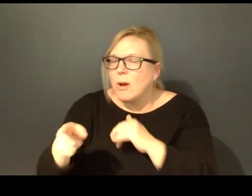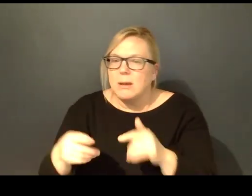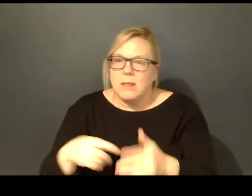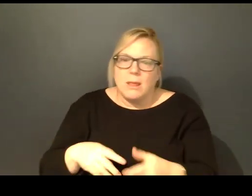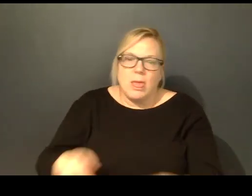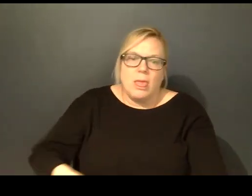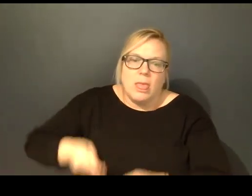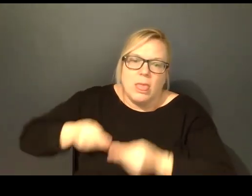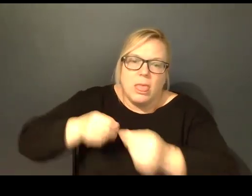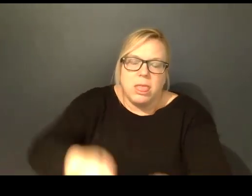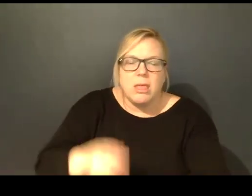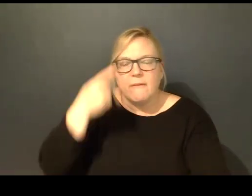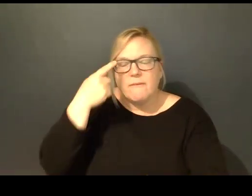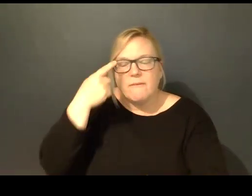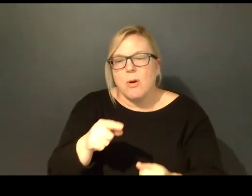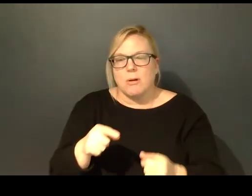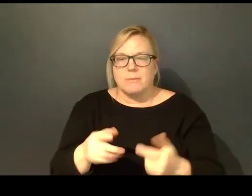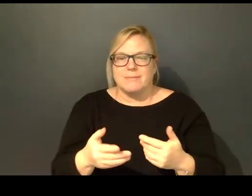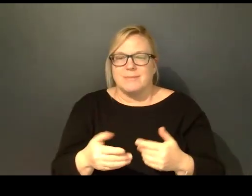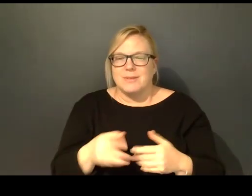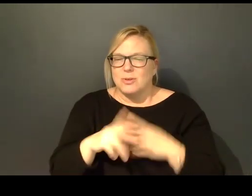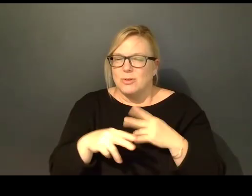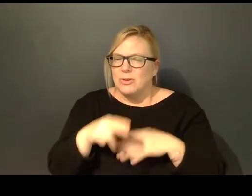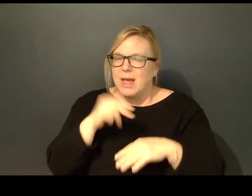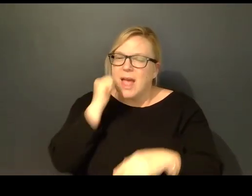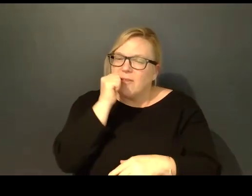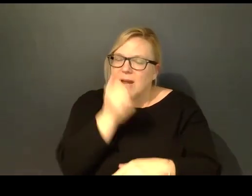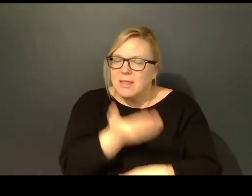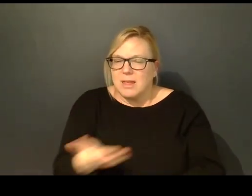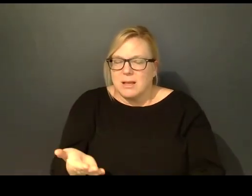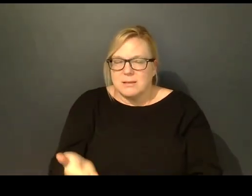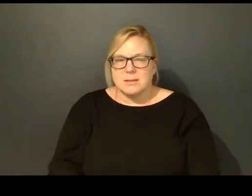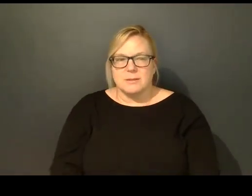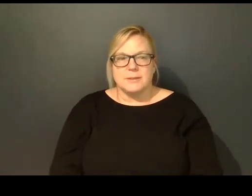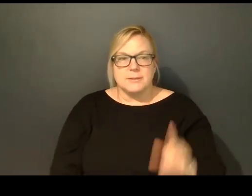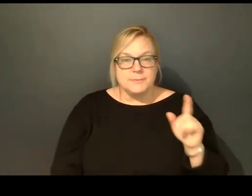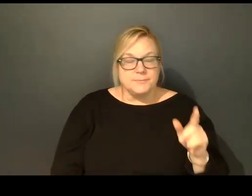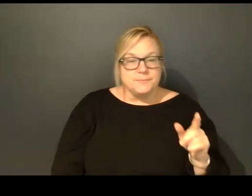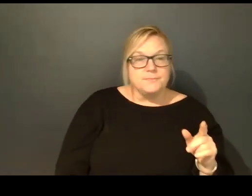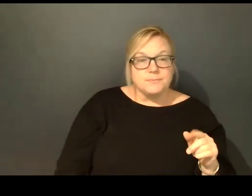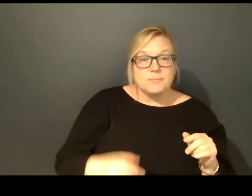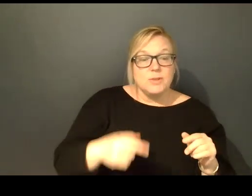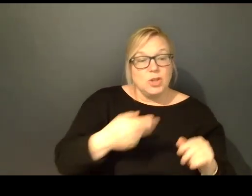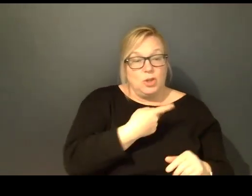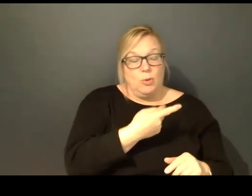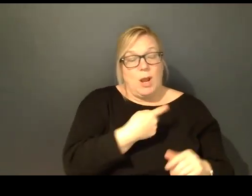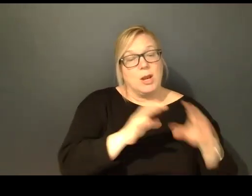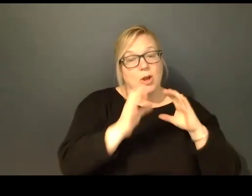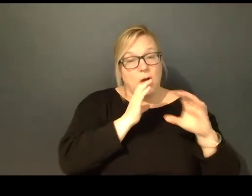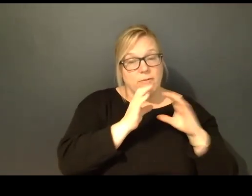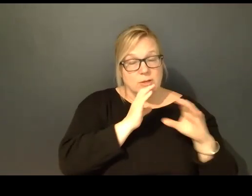and I talked about before this too, is cost. I mean, your JAWS program that you use for your computer, we had a conversation many months ago about